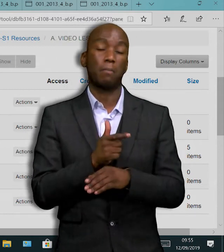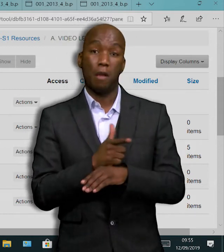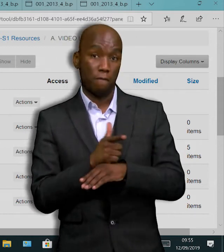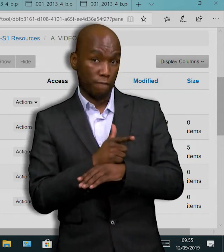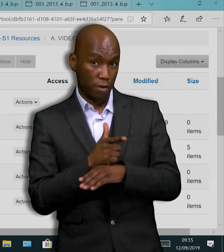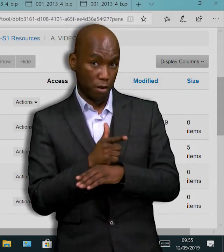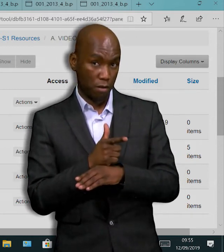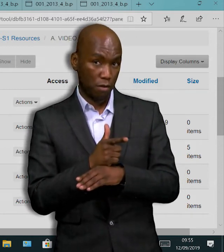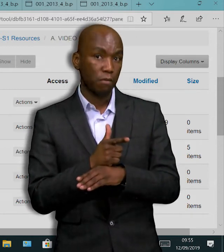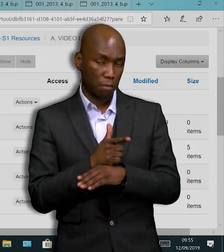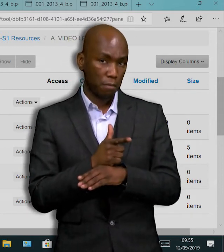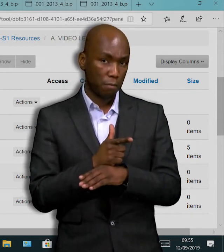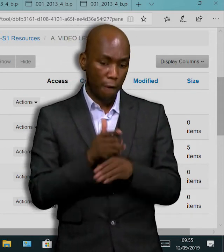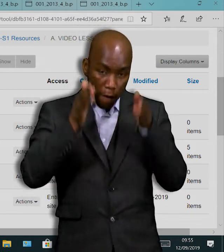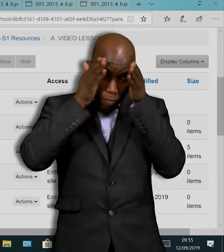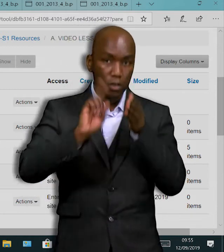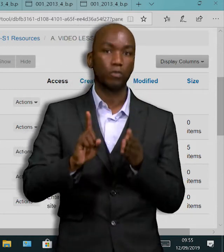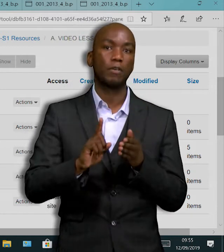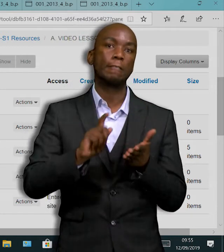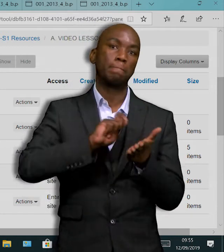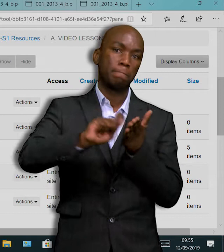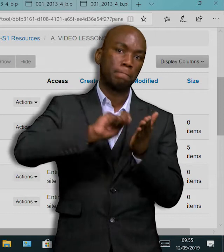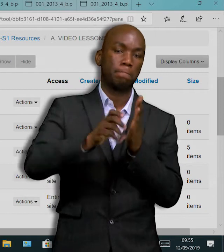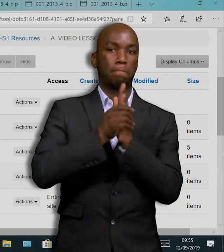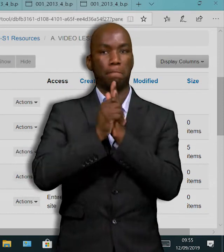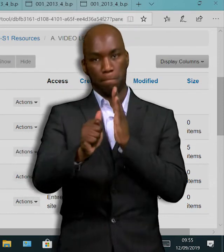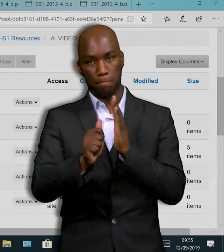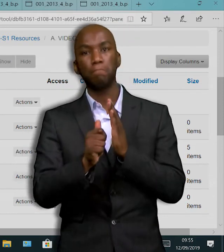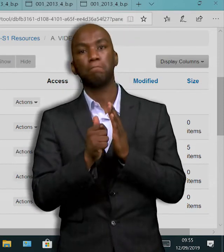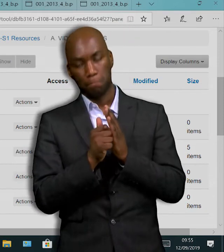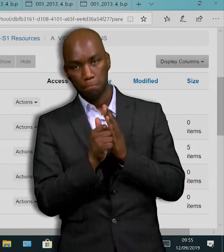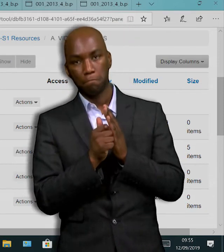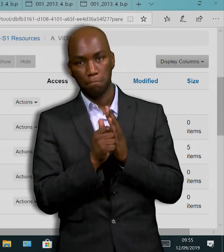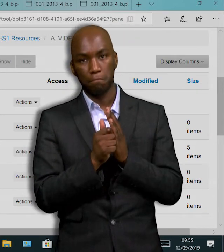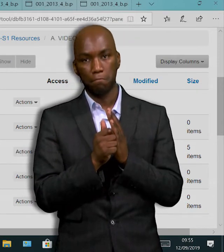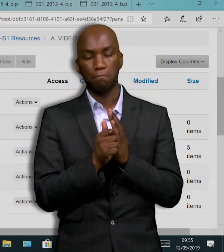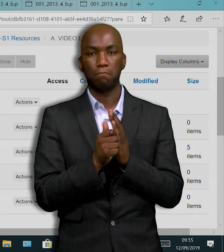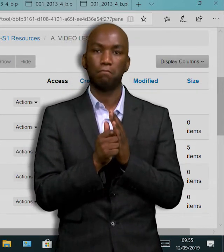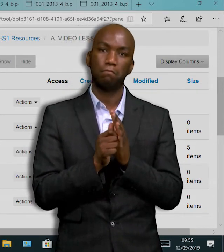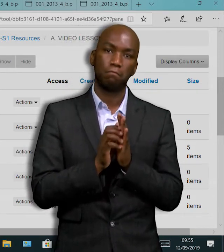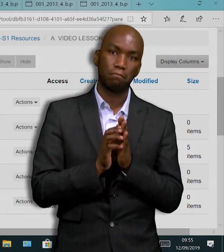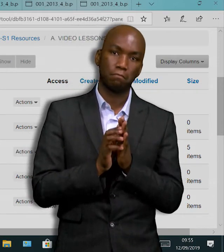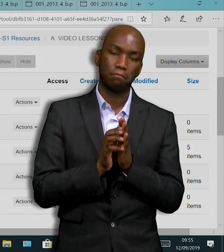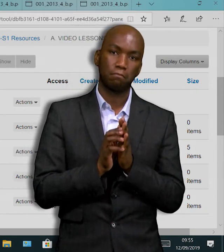Video 3 covers Applied Writing Skills 1.